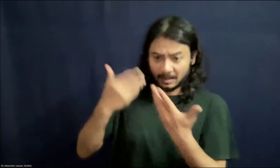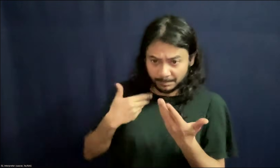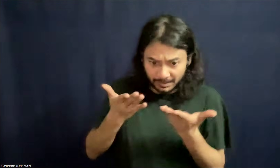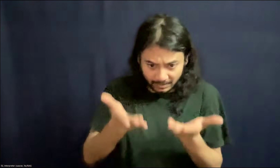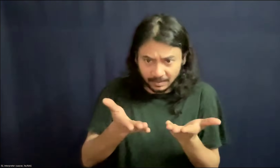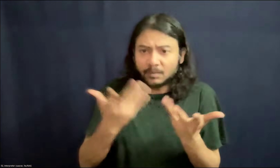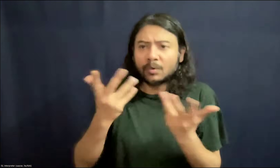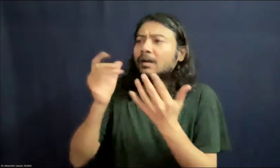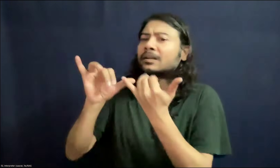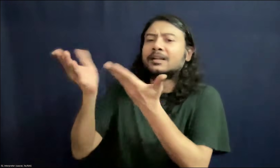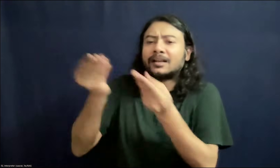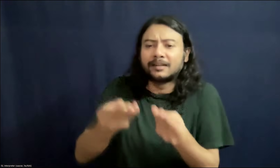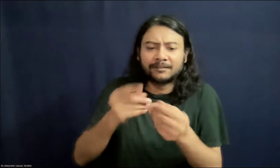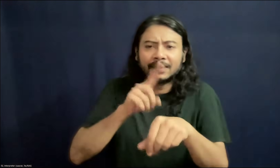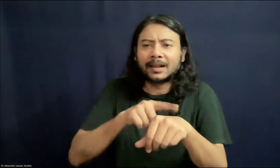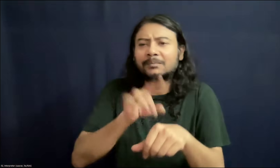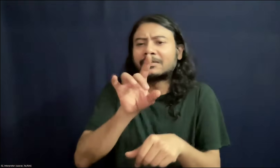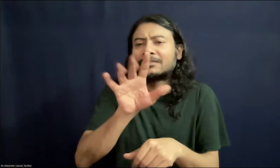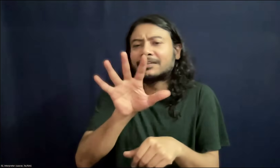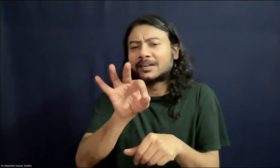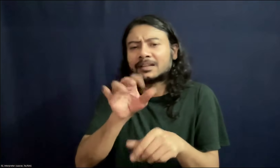can very easily cut this tree.